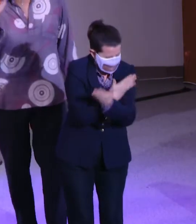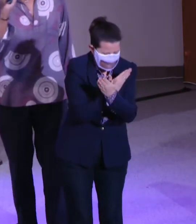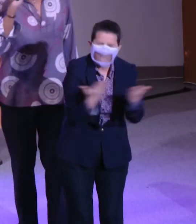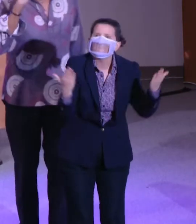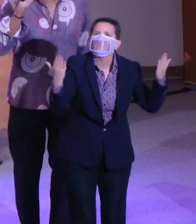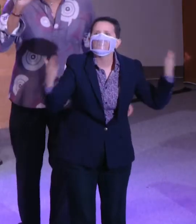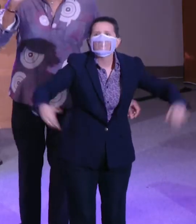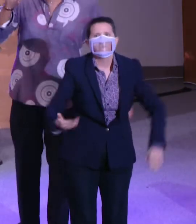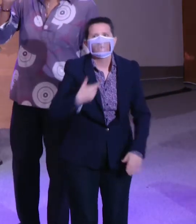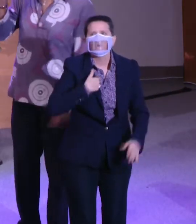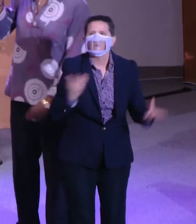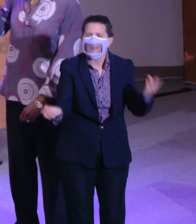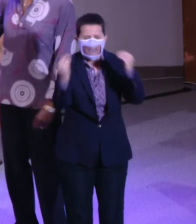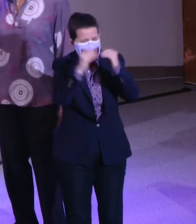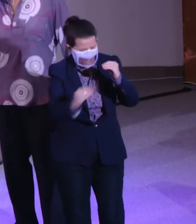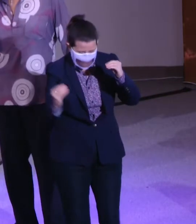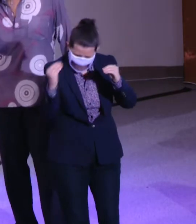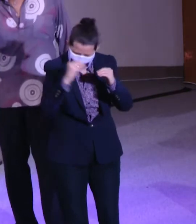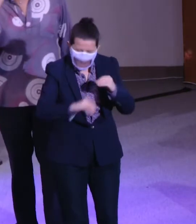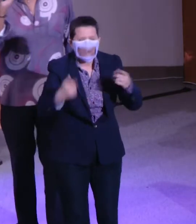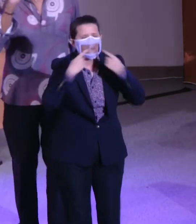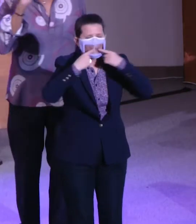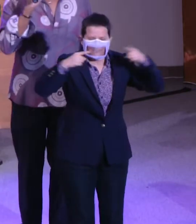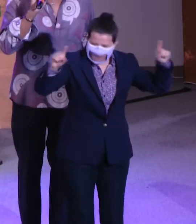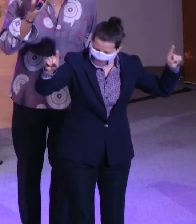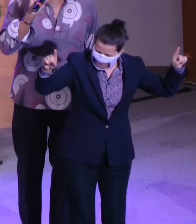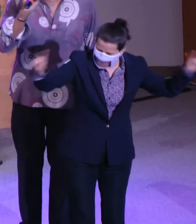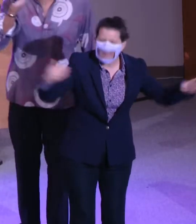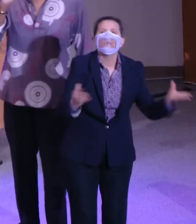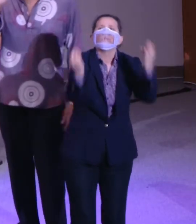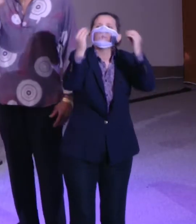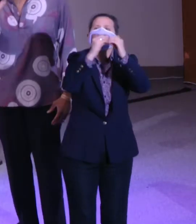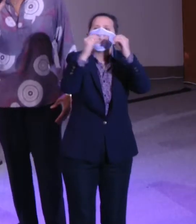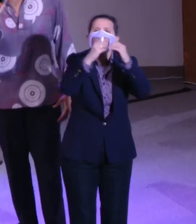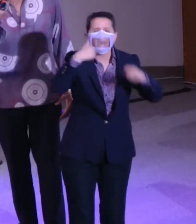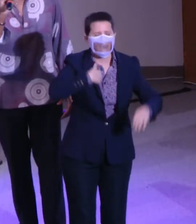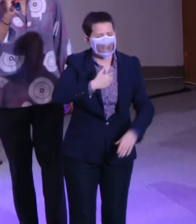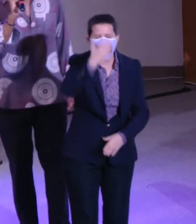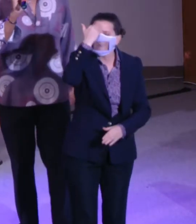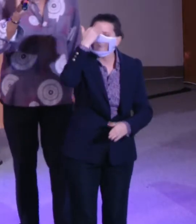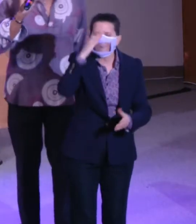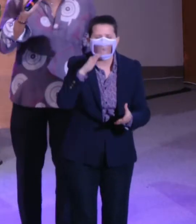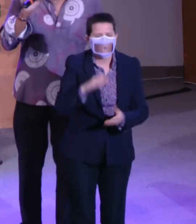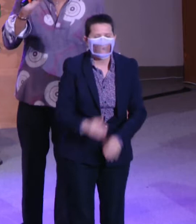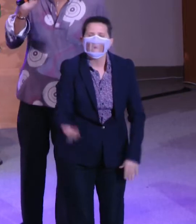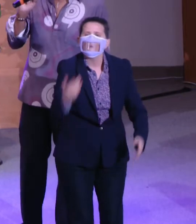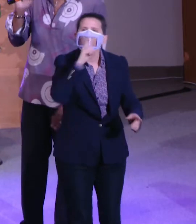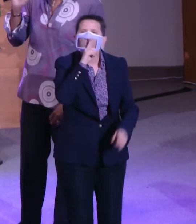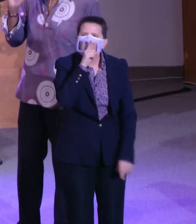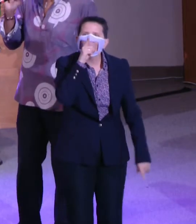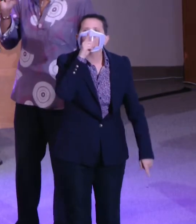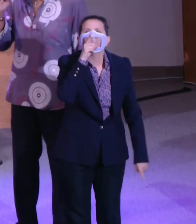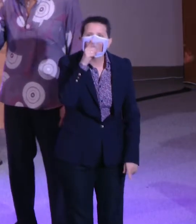Everything, and the more I say, the more I know it's